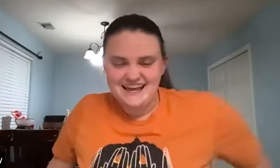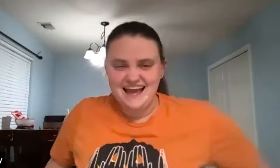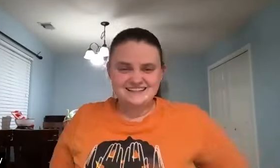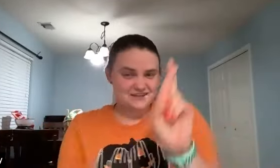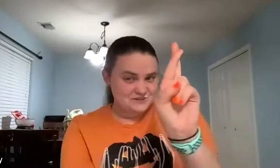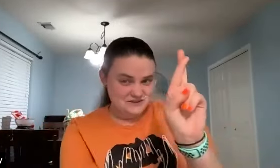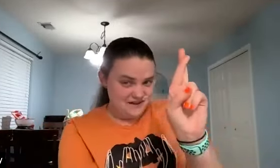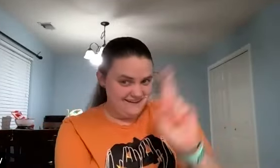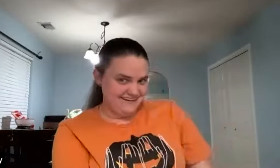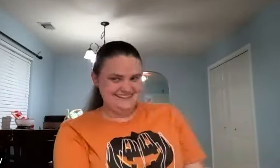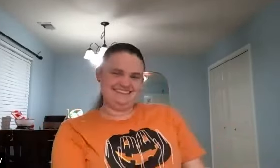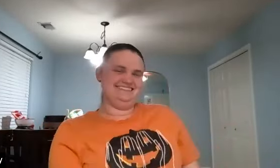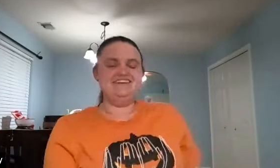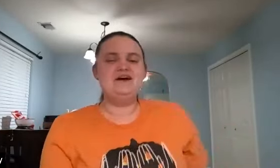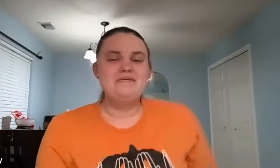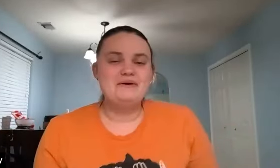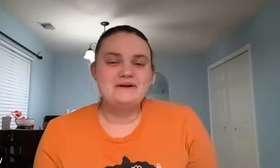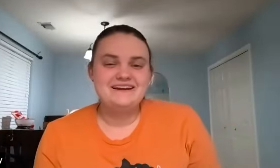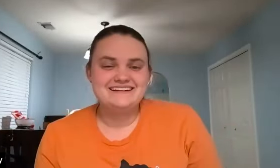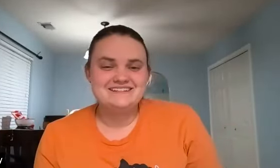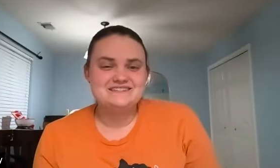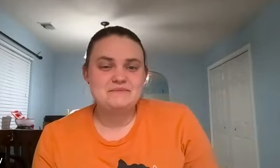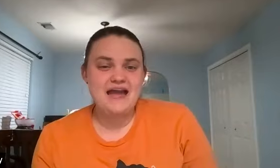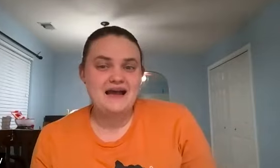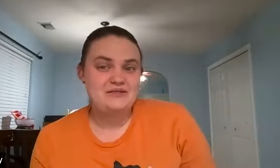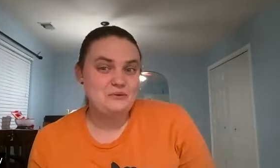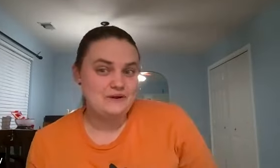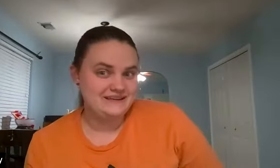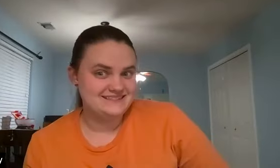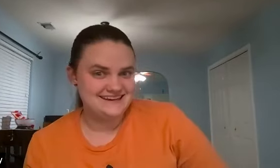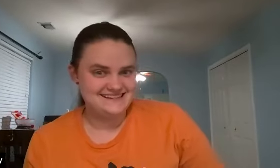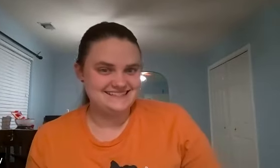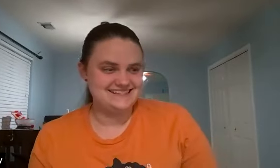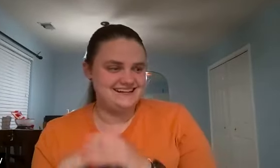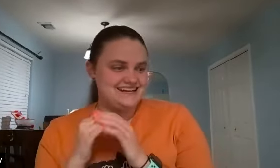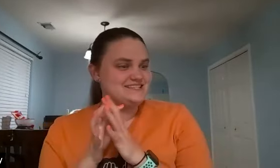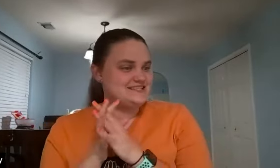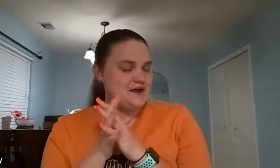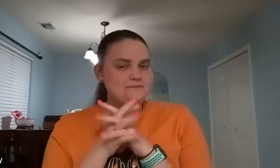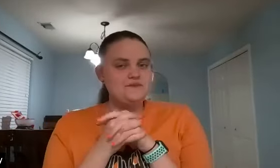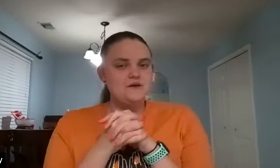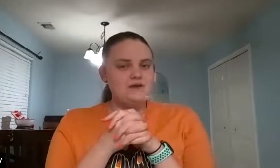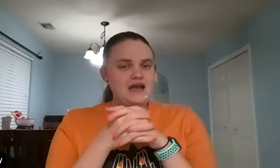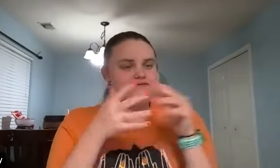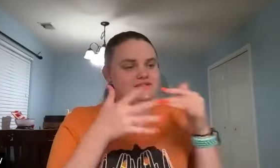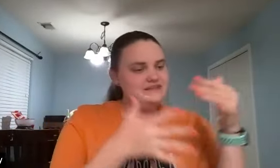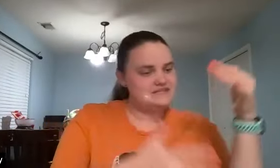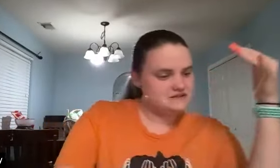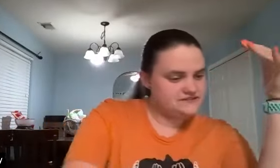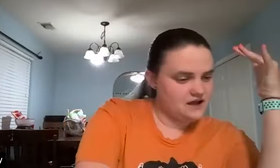I saw your little R. But we're going to do some Halloween signs today. So we have a list of